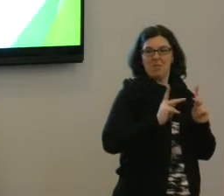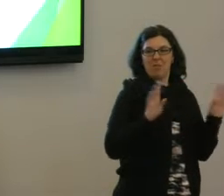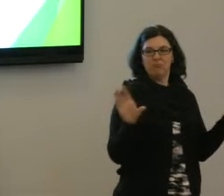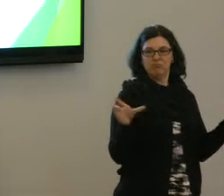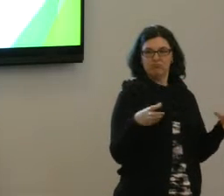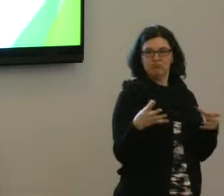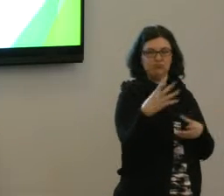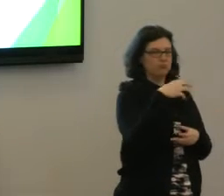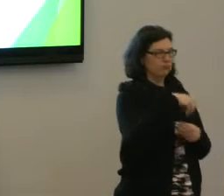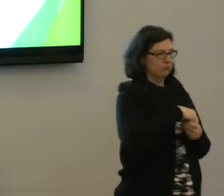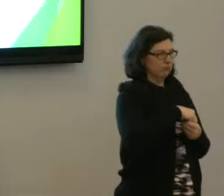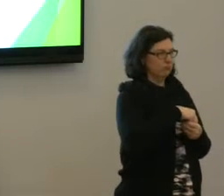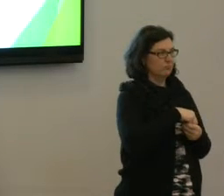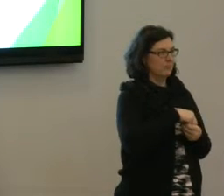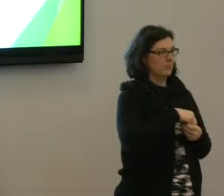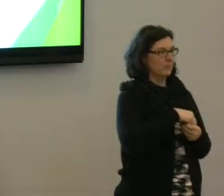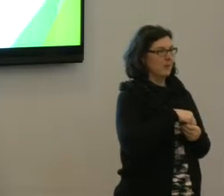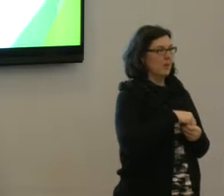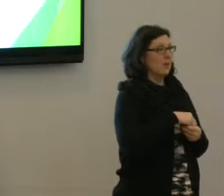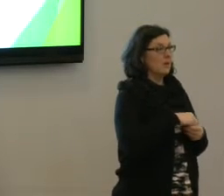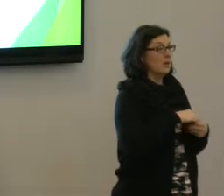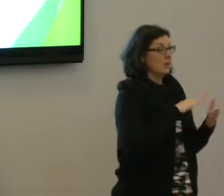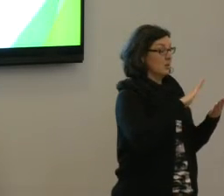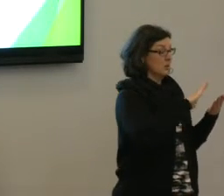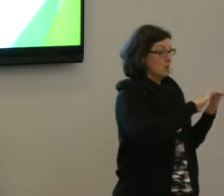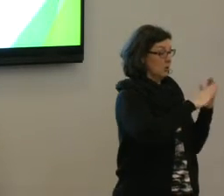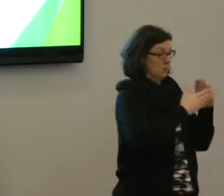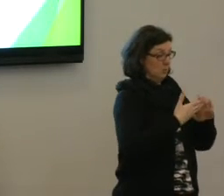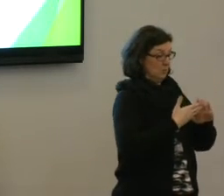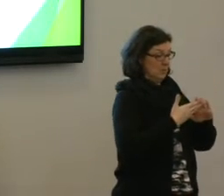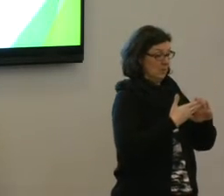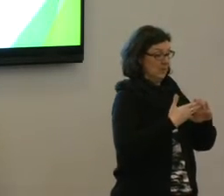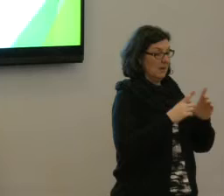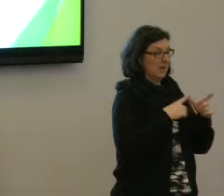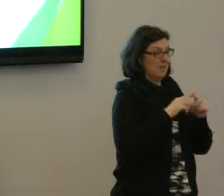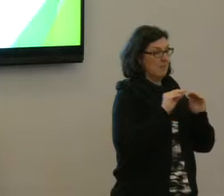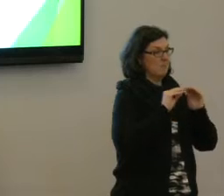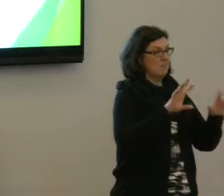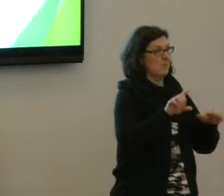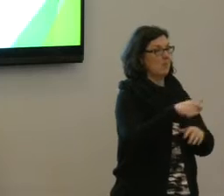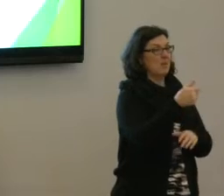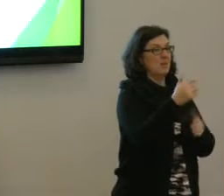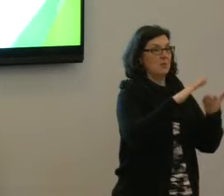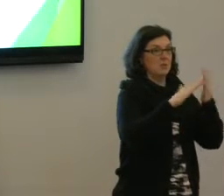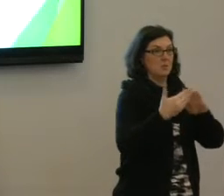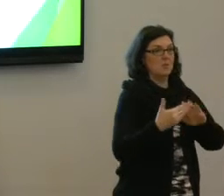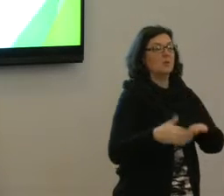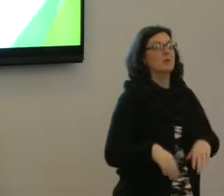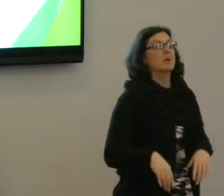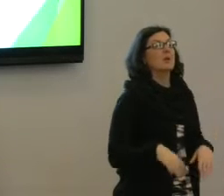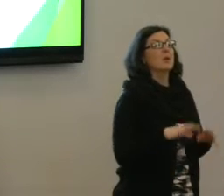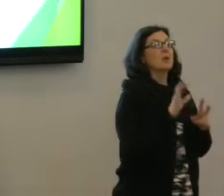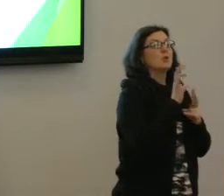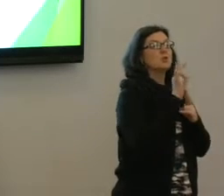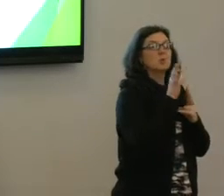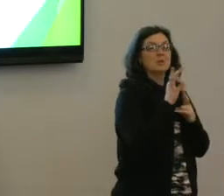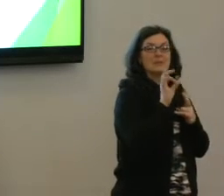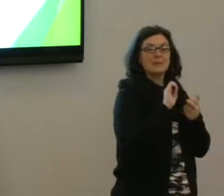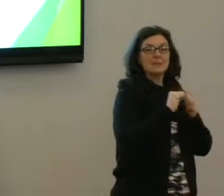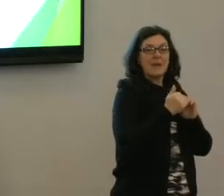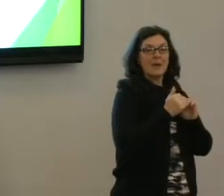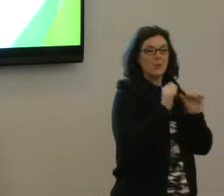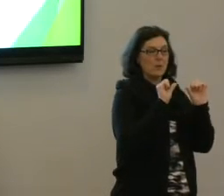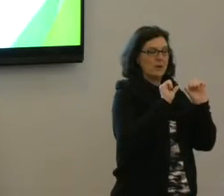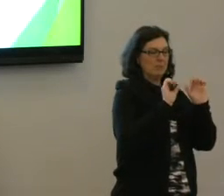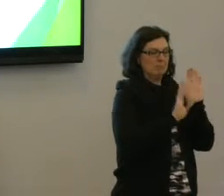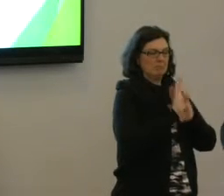How do we go from being beyond a community to being part of that community? And then choices. How do I shape my life? What kind of power